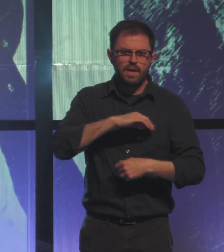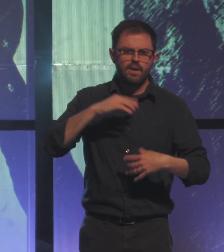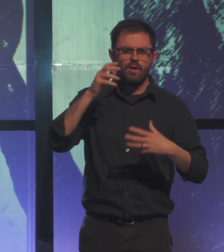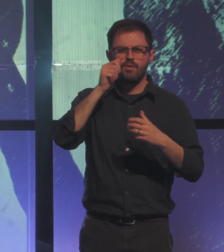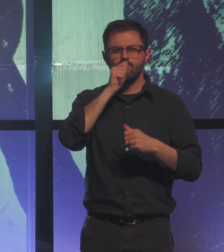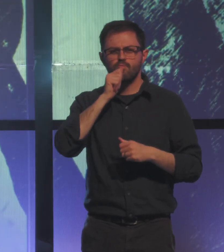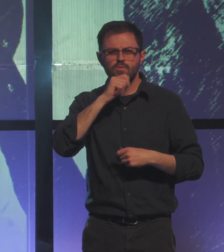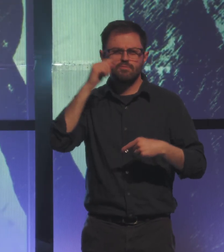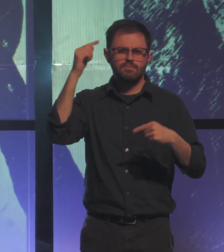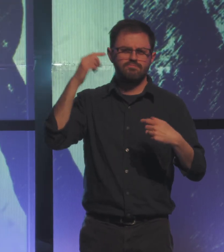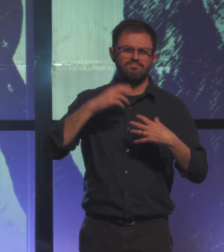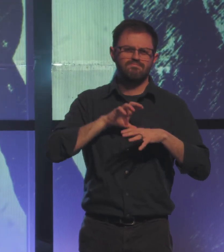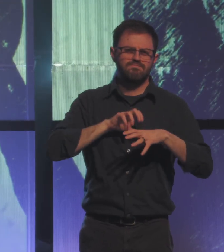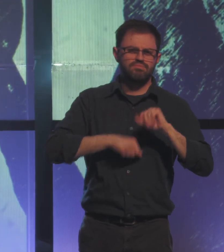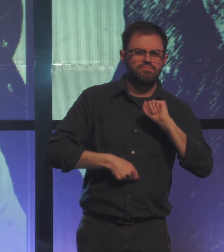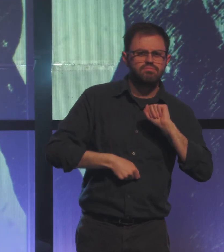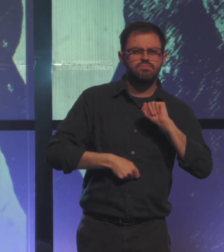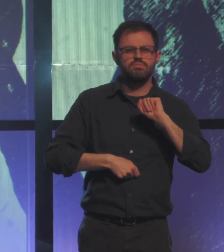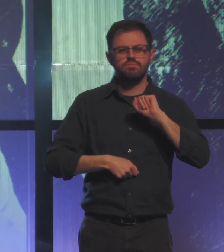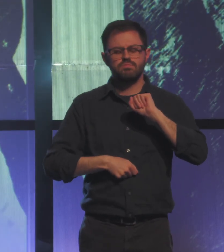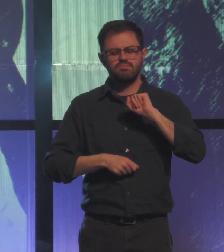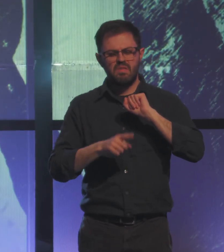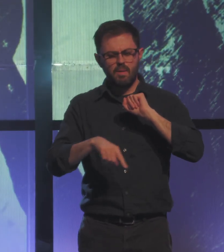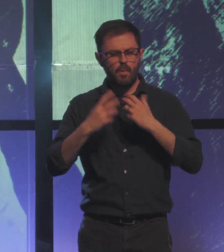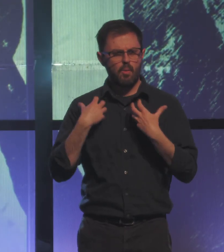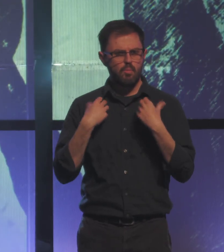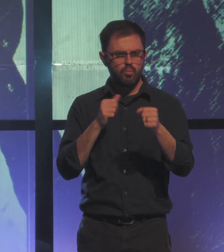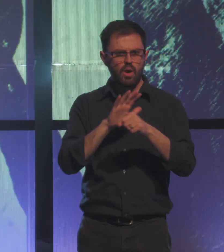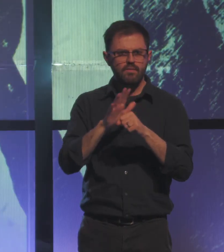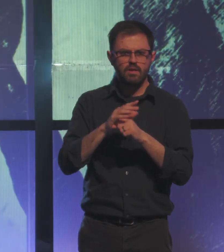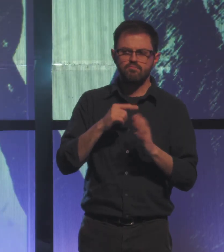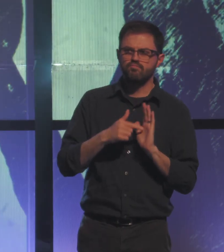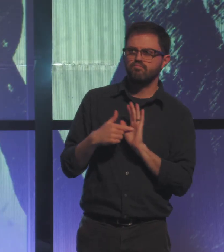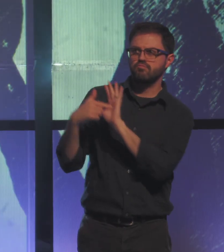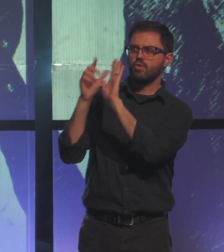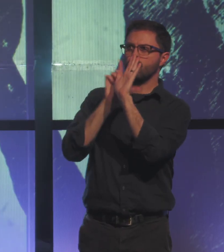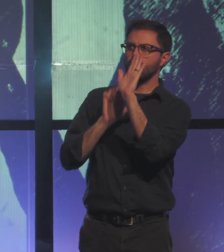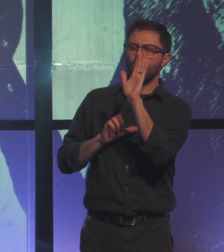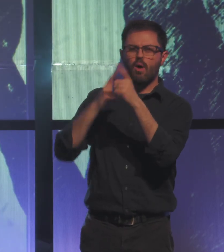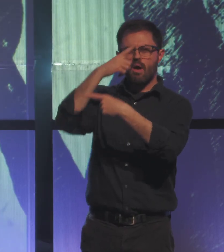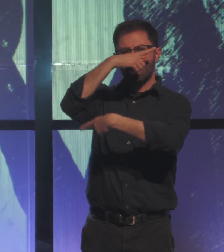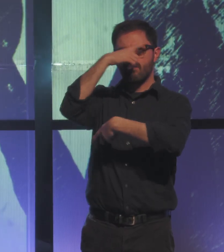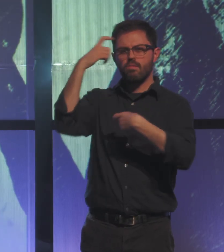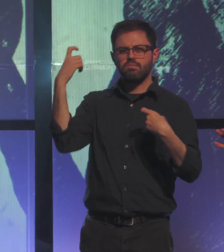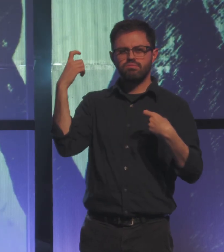to show the Lord their scars. And blessed